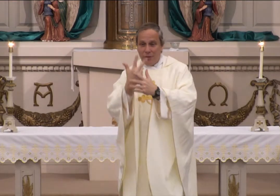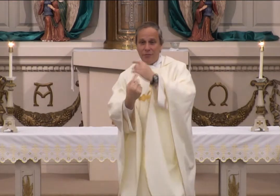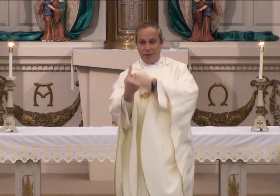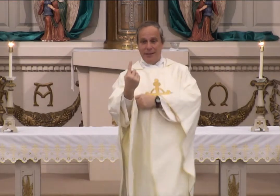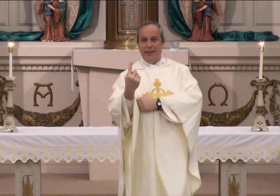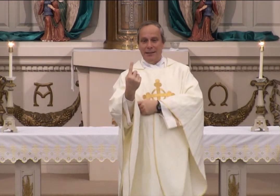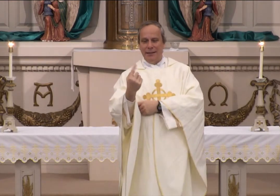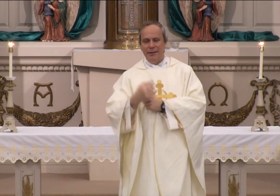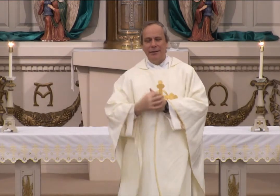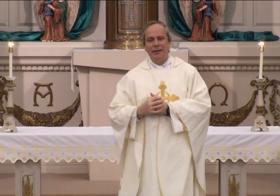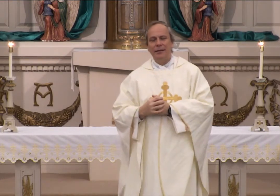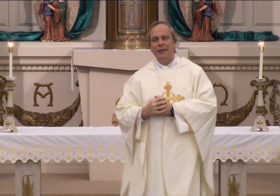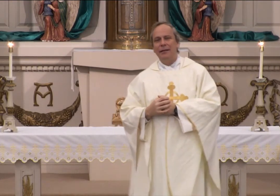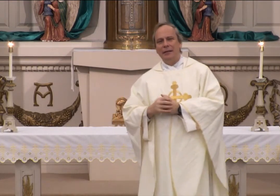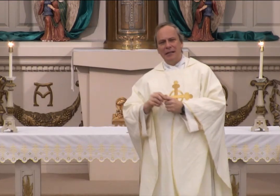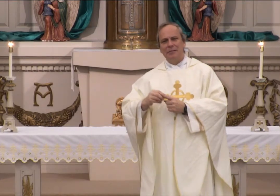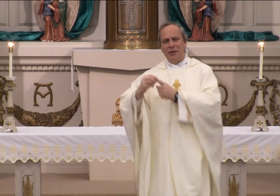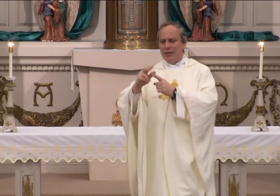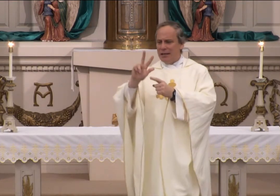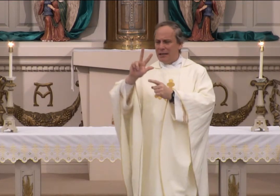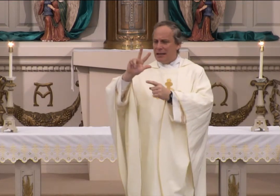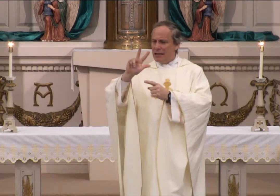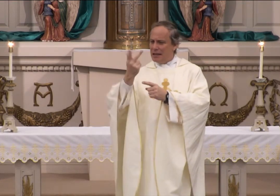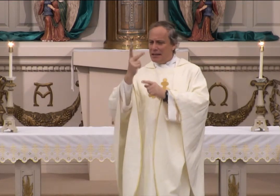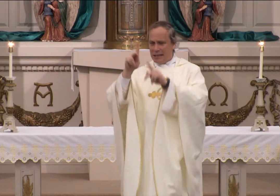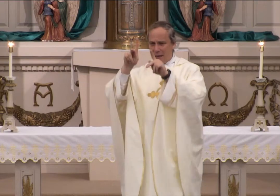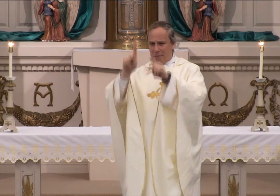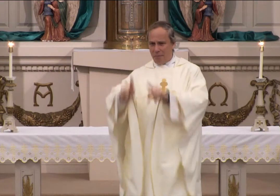And he was the person who taught the people about the Trinity.